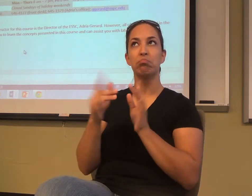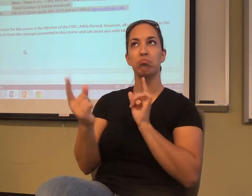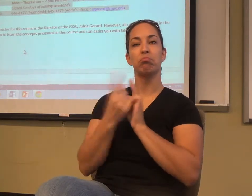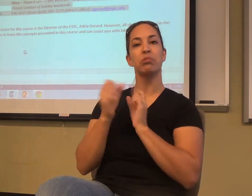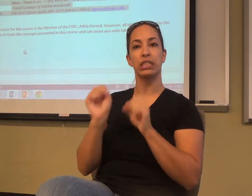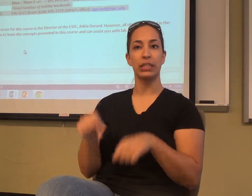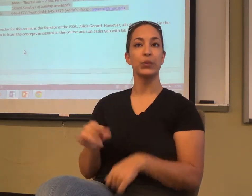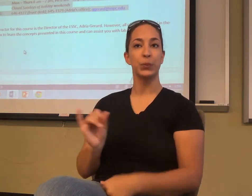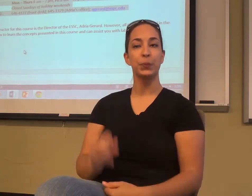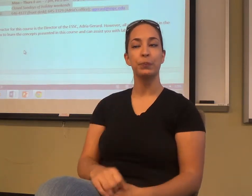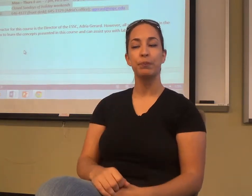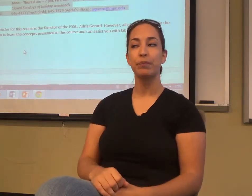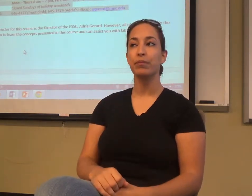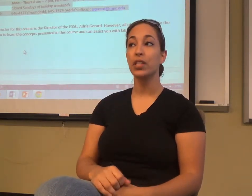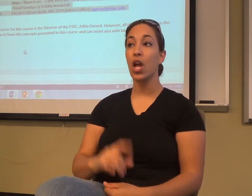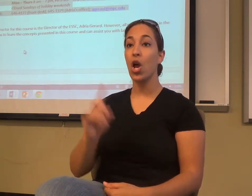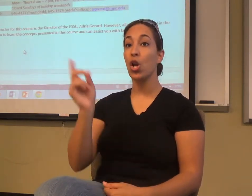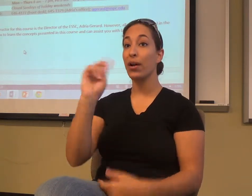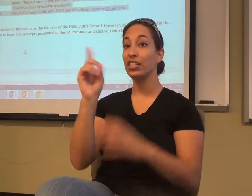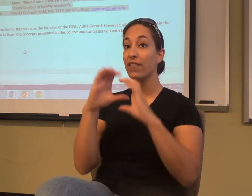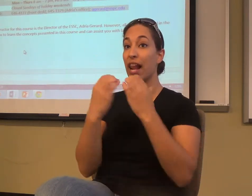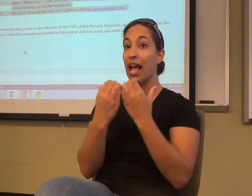The location of the class is the ESSC.